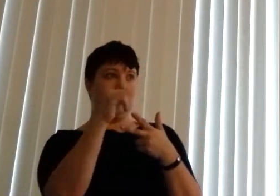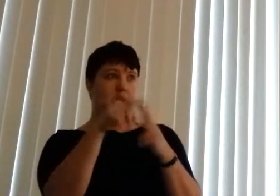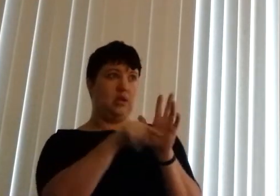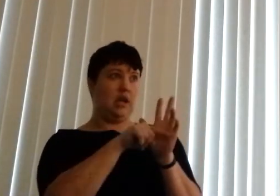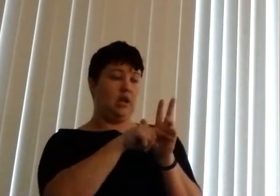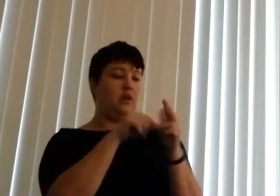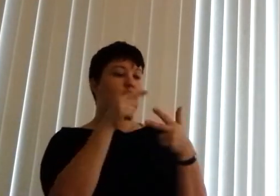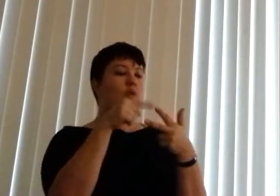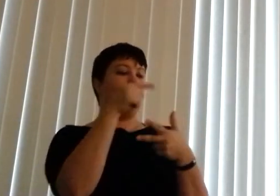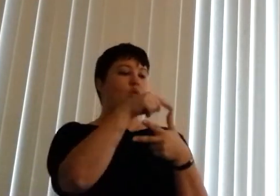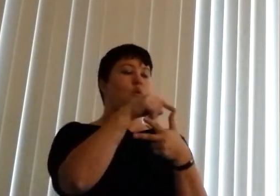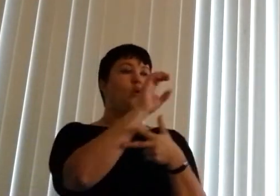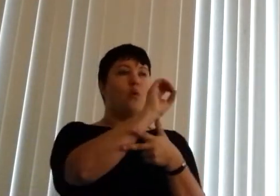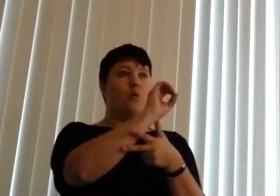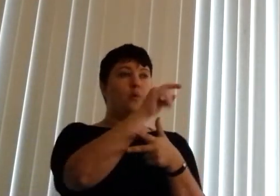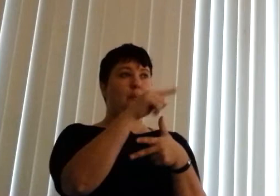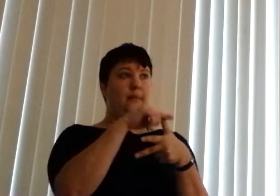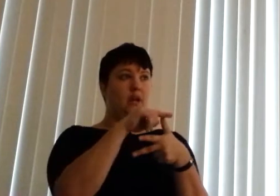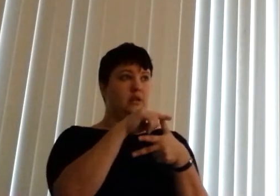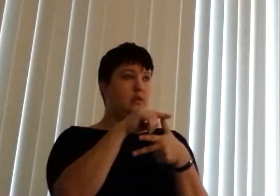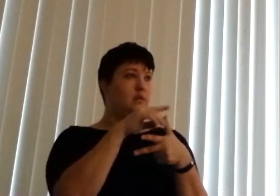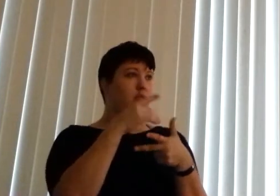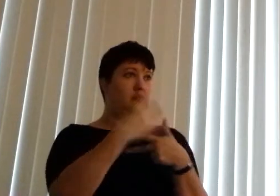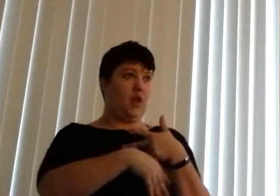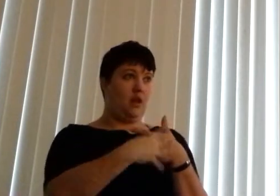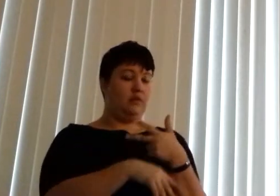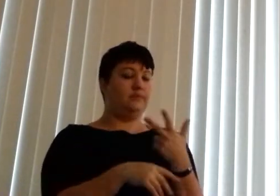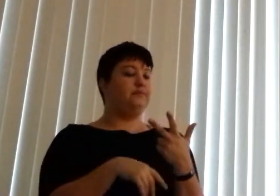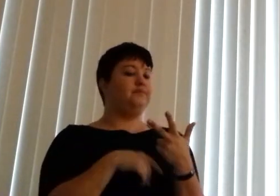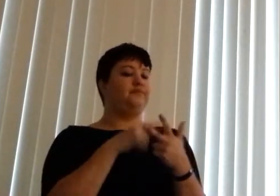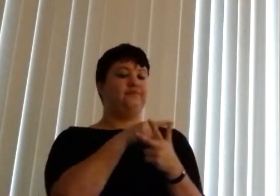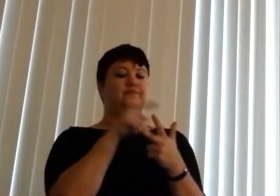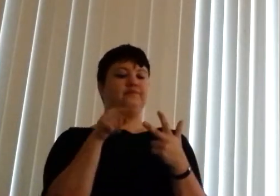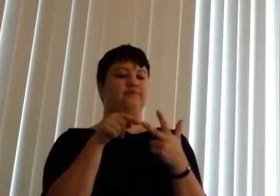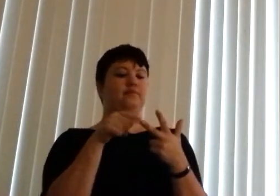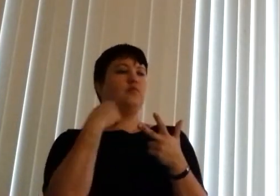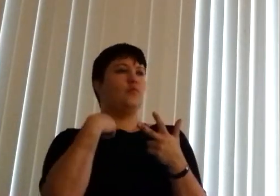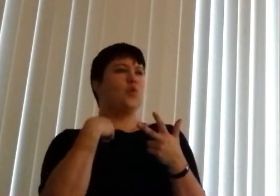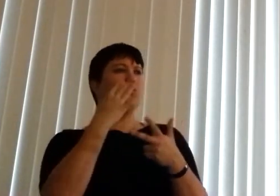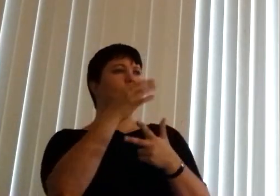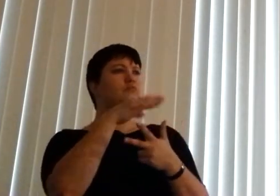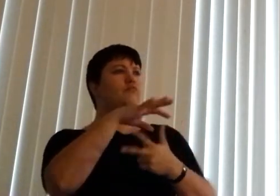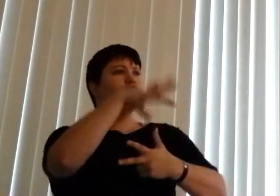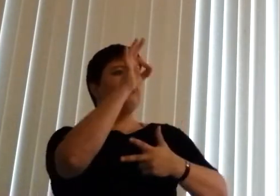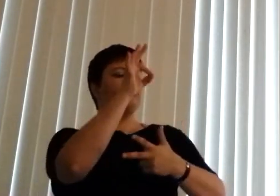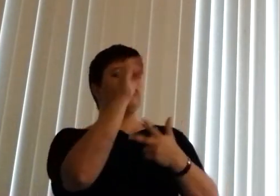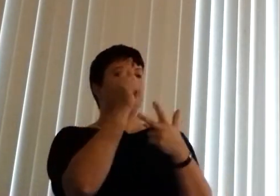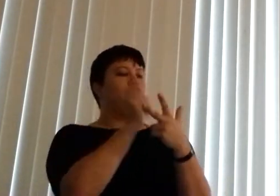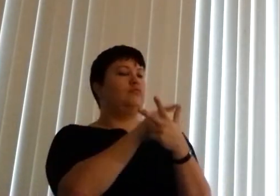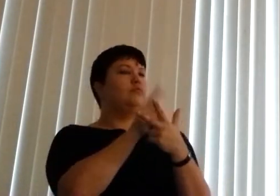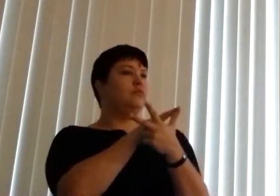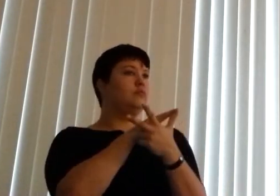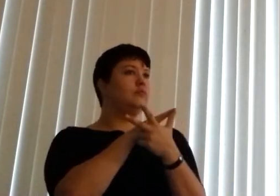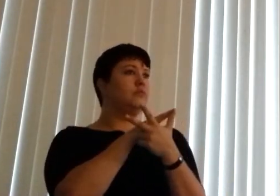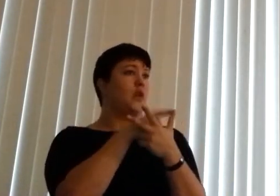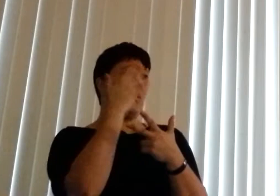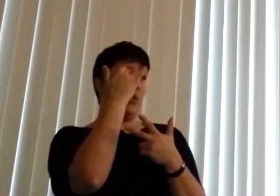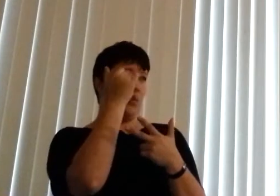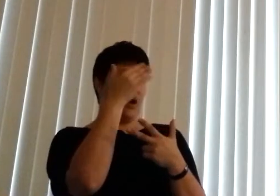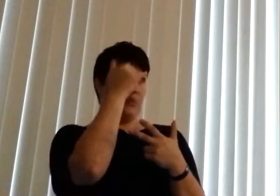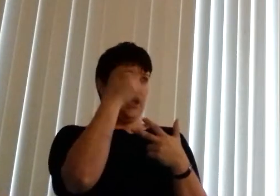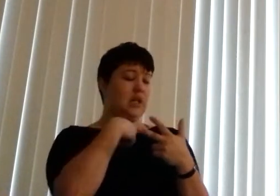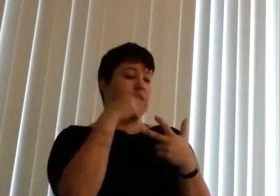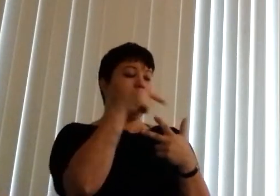blood or the 1 with O positive. And we choose to treat the one solely because he